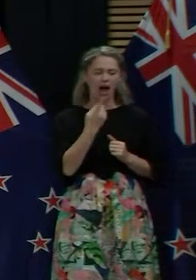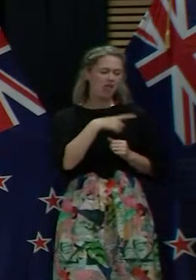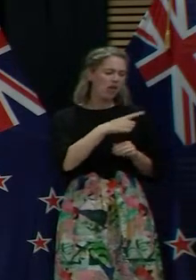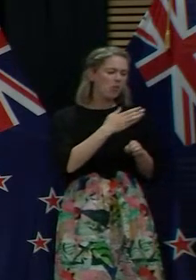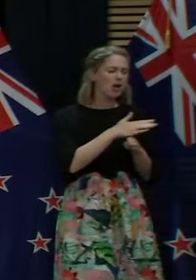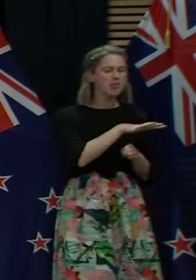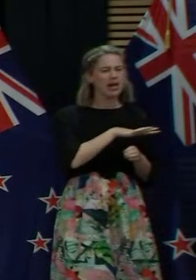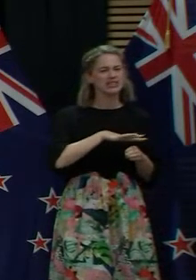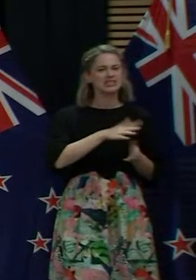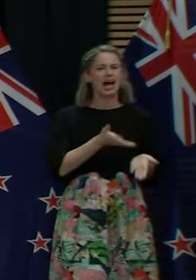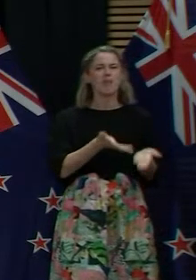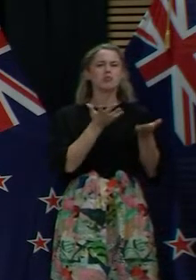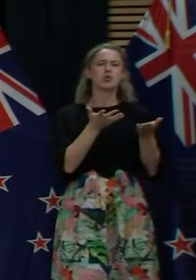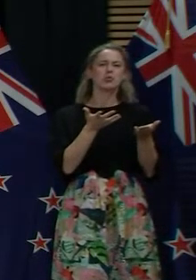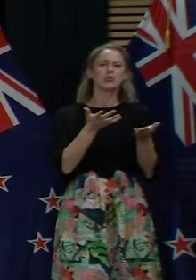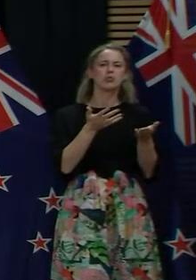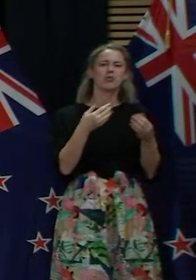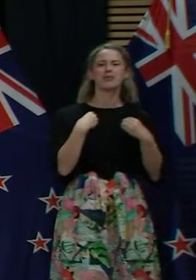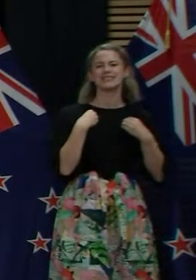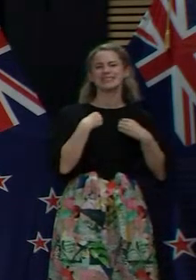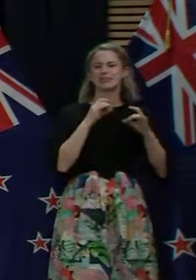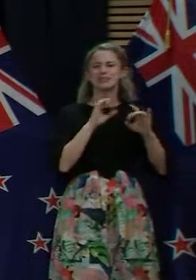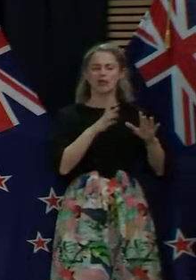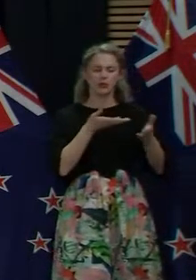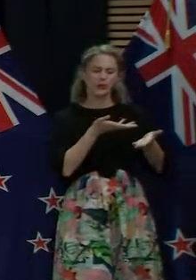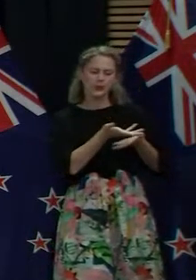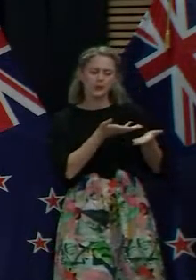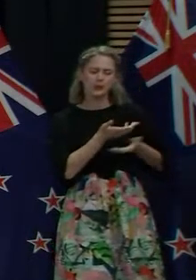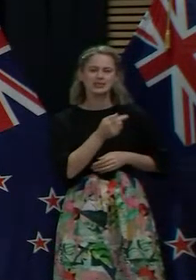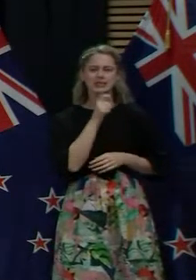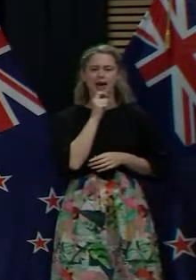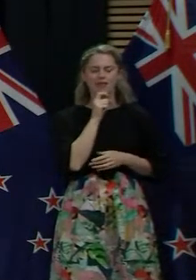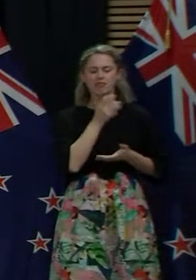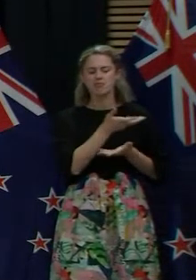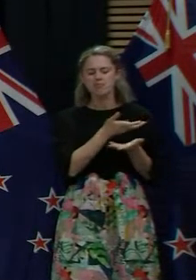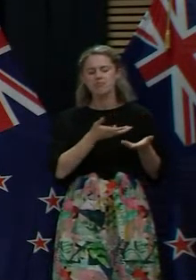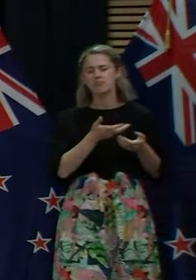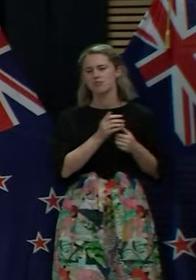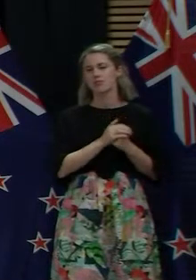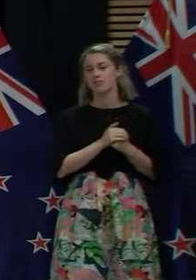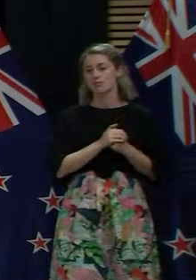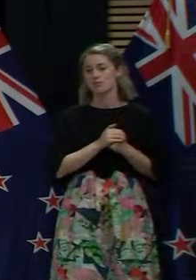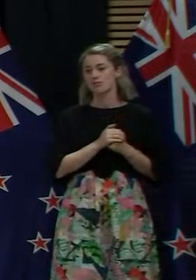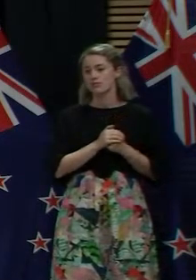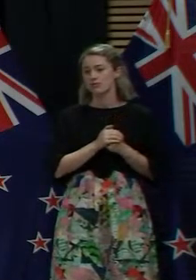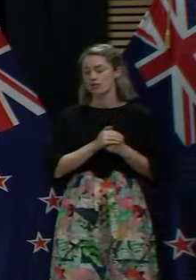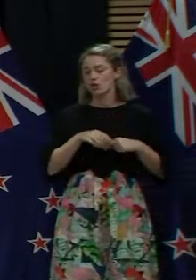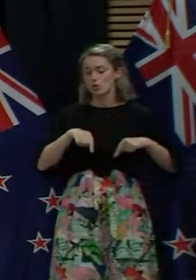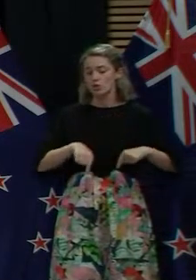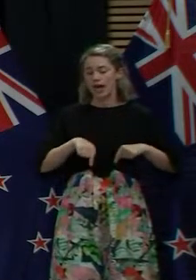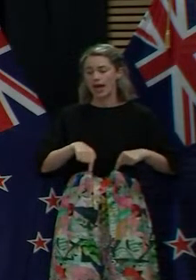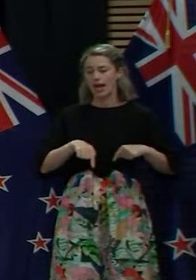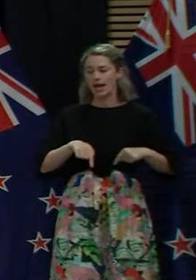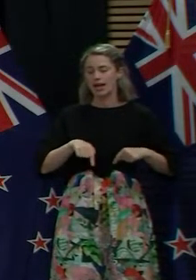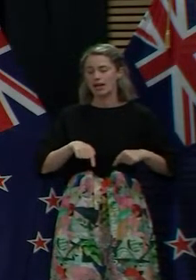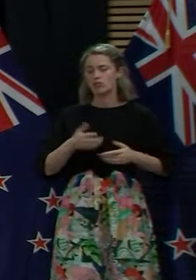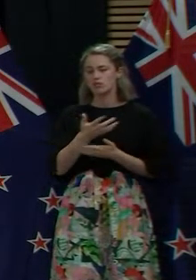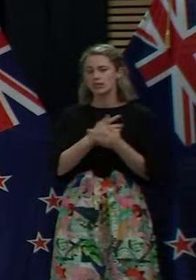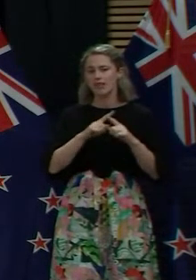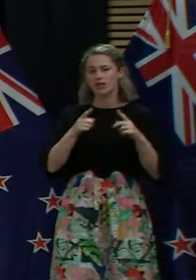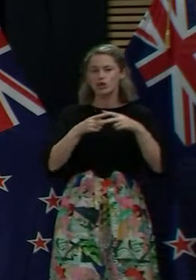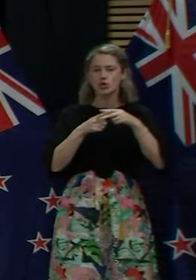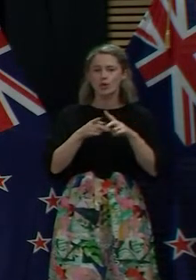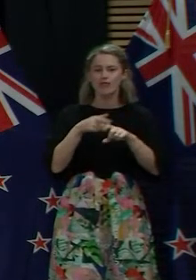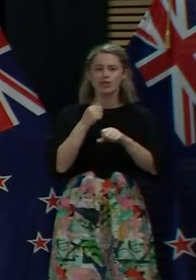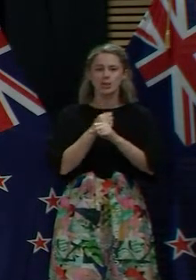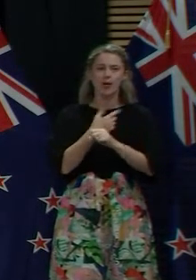very much employers will be having conversations with employees. And what you have seen here today is some discussion over some tools like, for